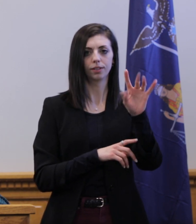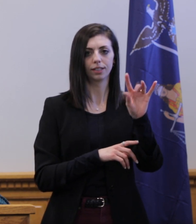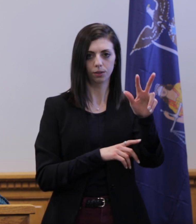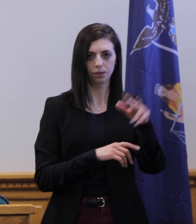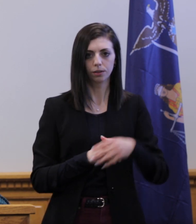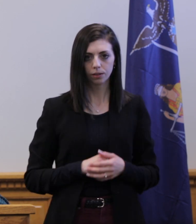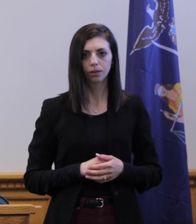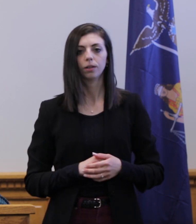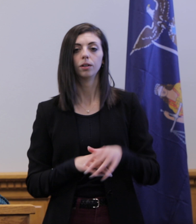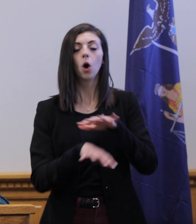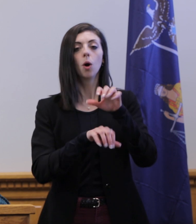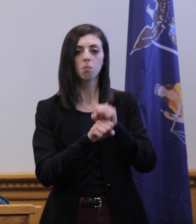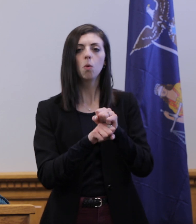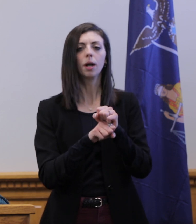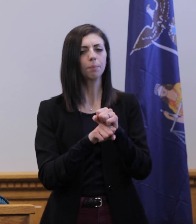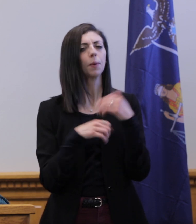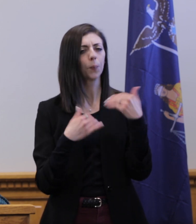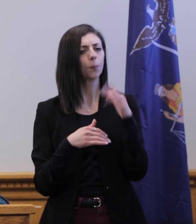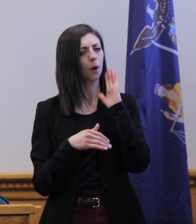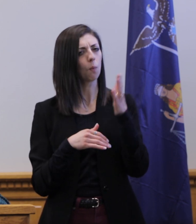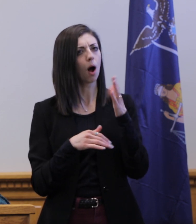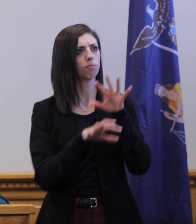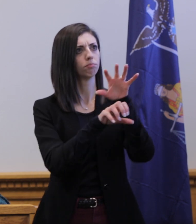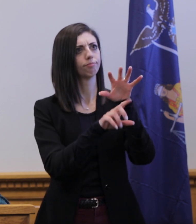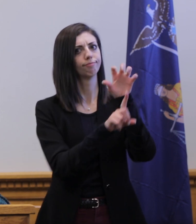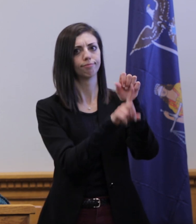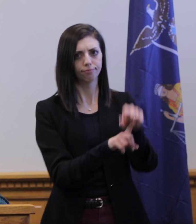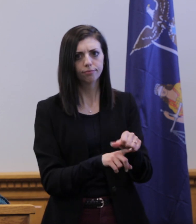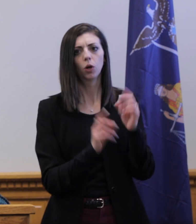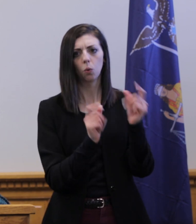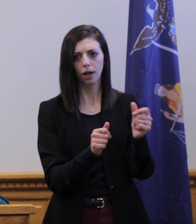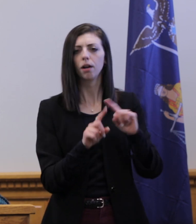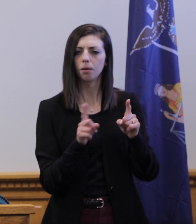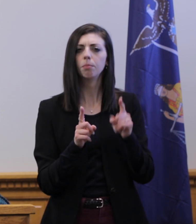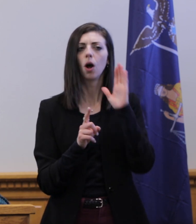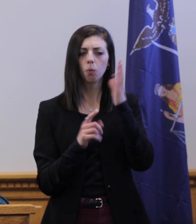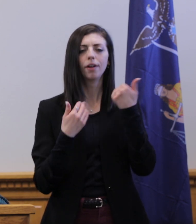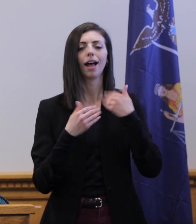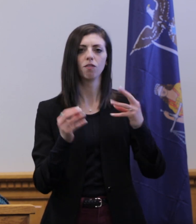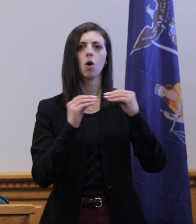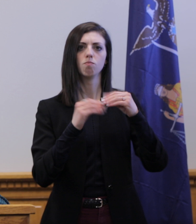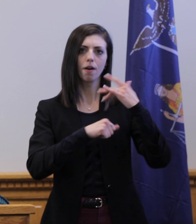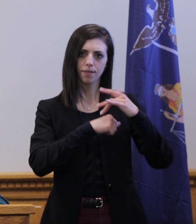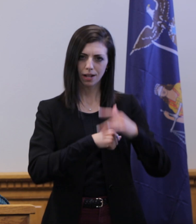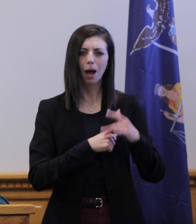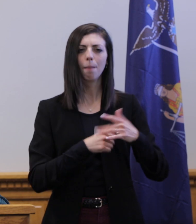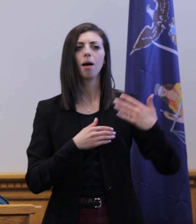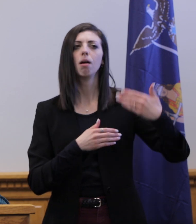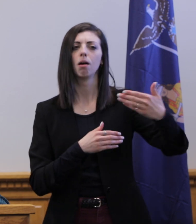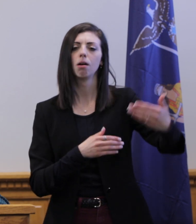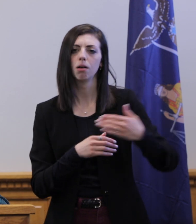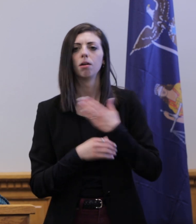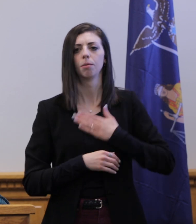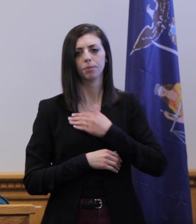315-349-3383. Appointments are expected to fill quickly, but we expect more appointments to become available as time goes on. Please be